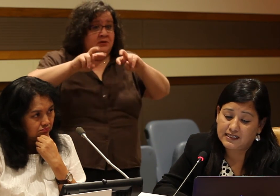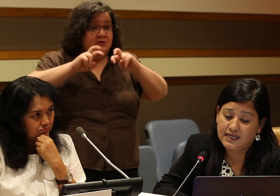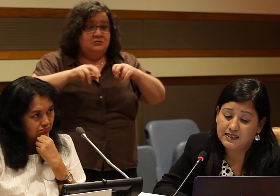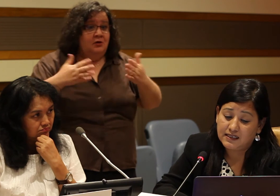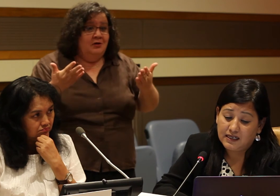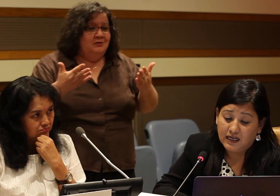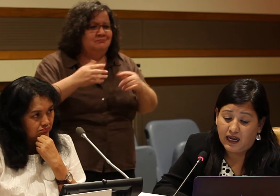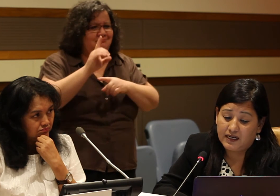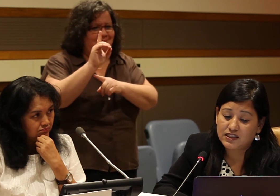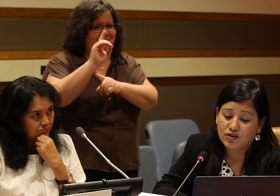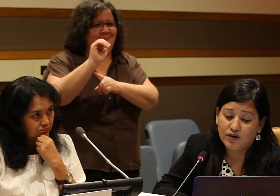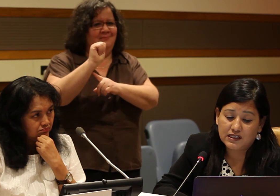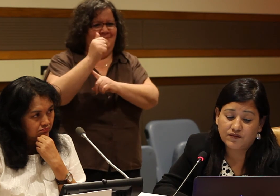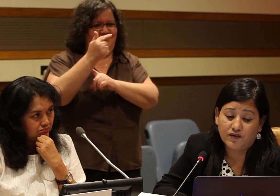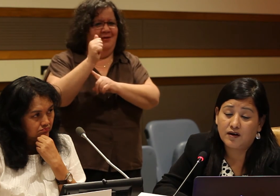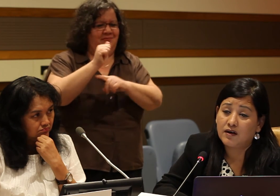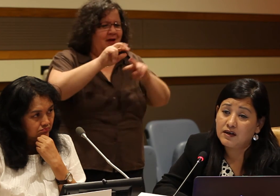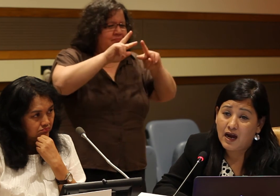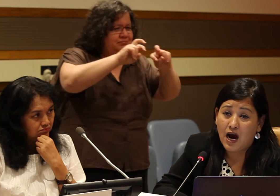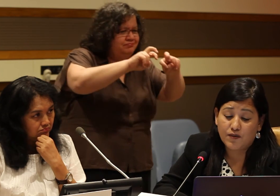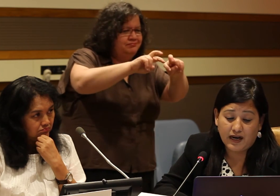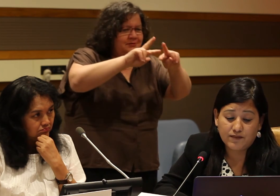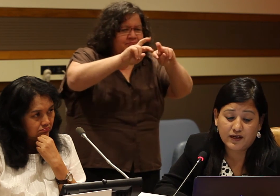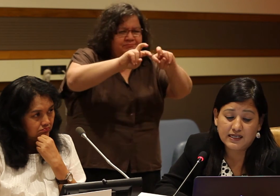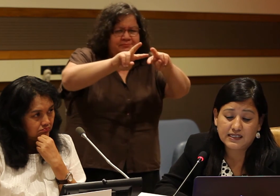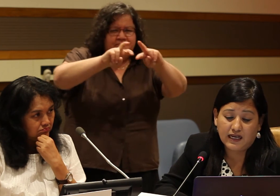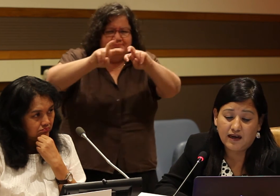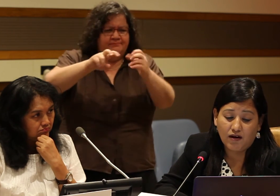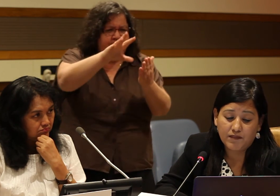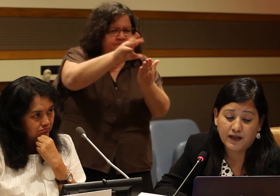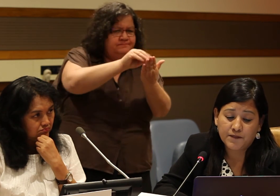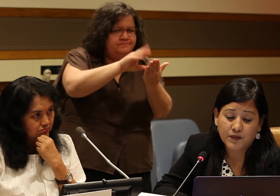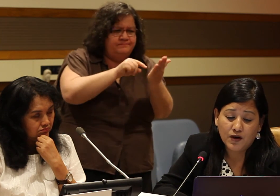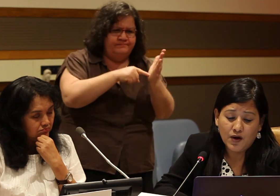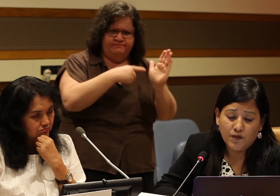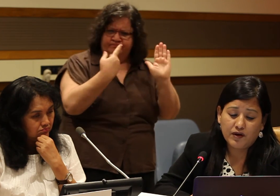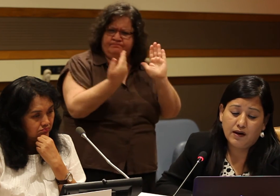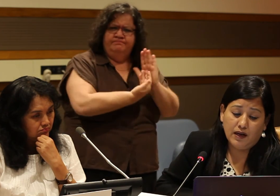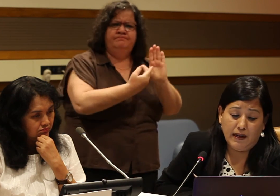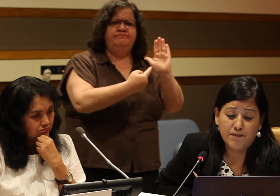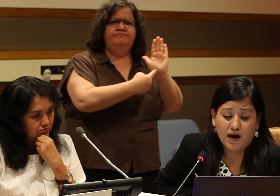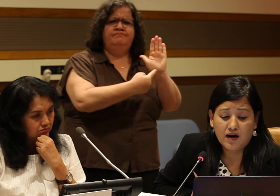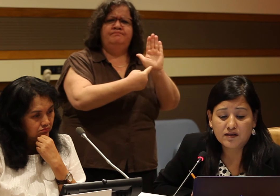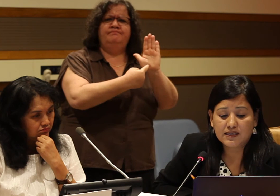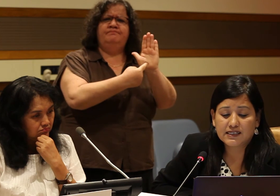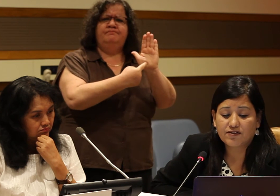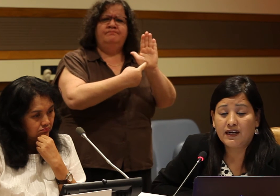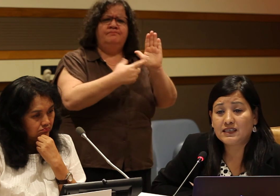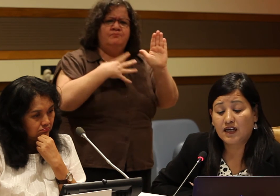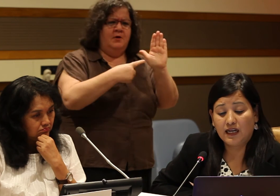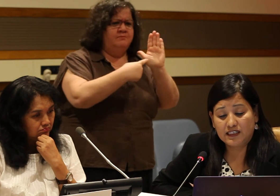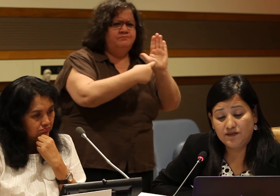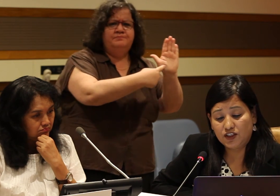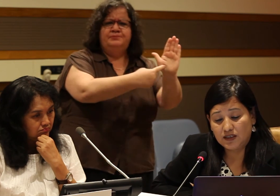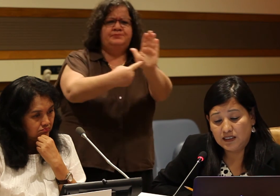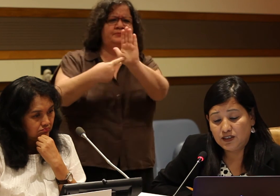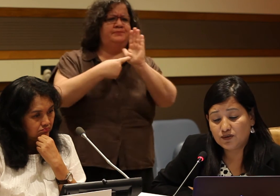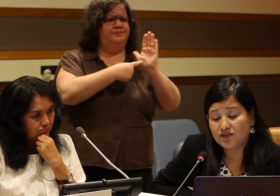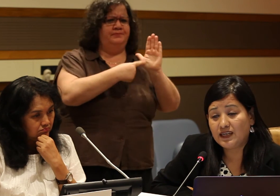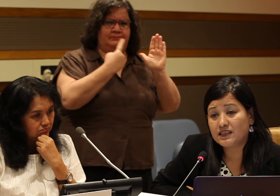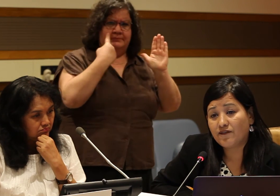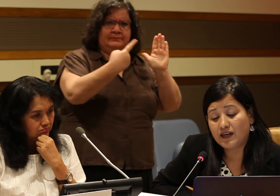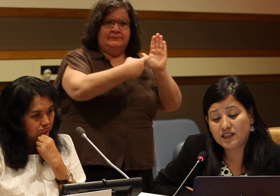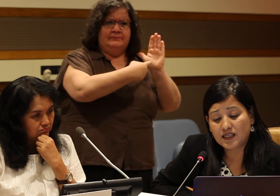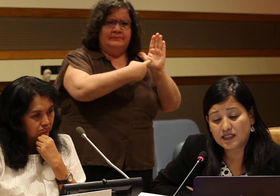evidence-based cases, and stories for our advocacy and lobby. We embark on this great collective journey